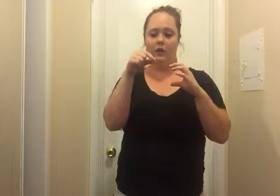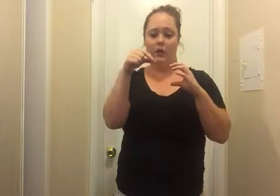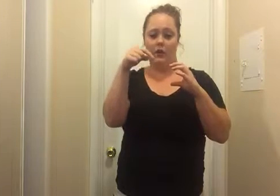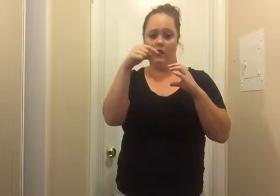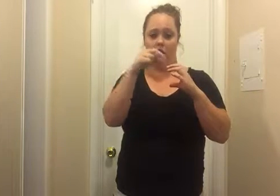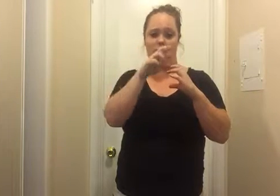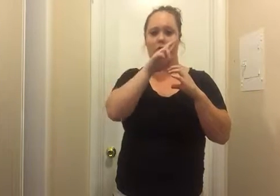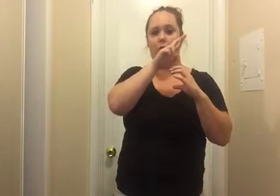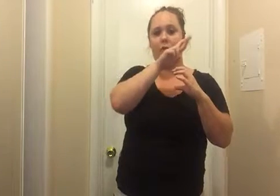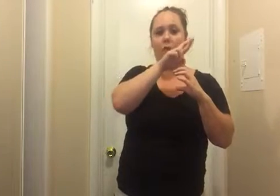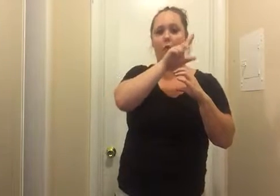of them, that might